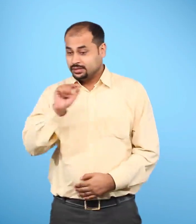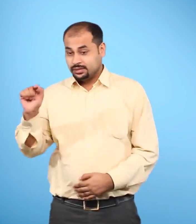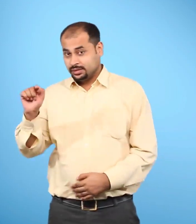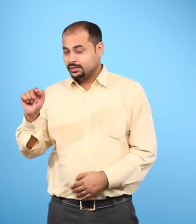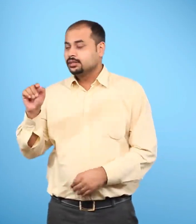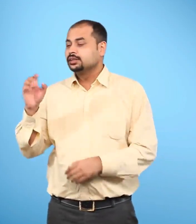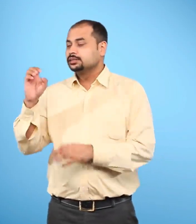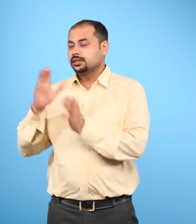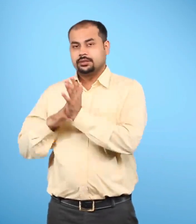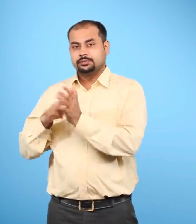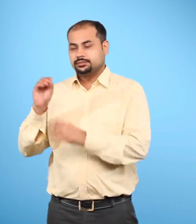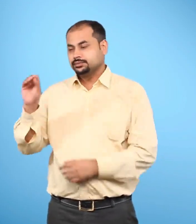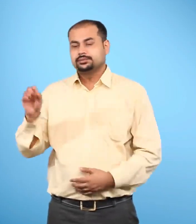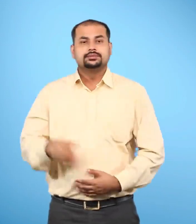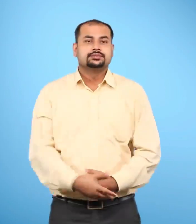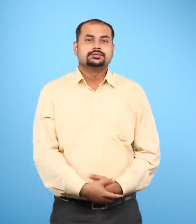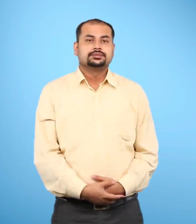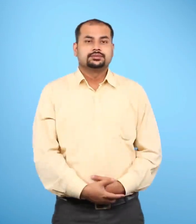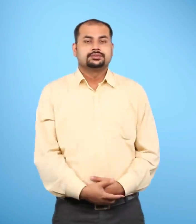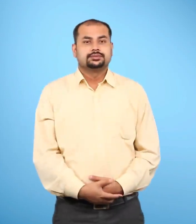Dash centimeters.